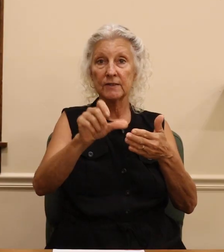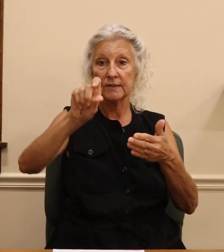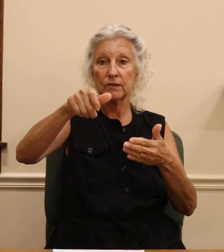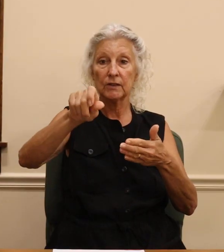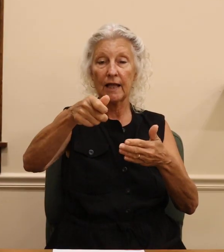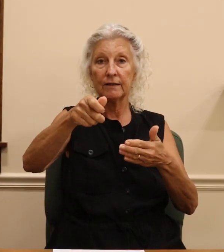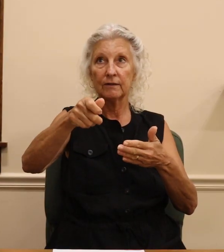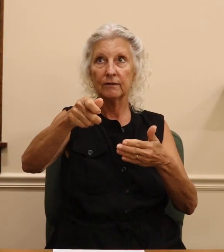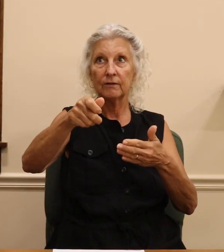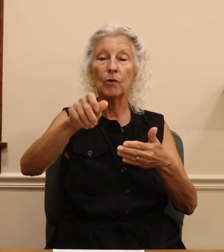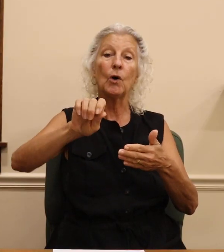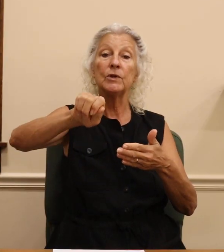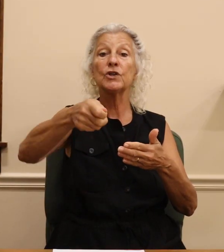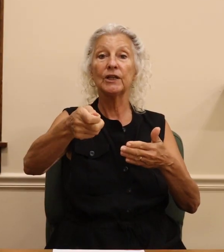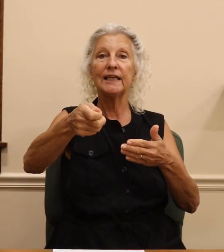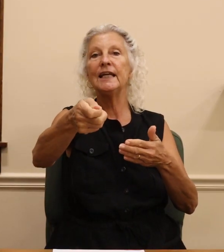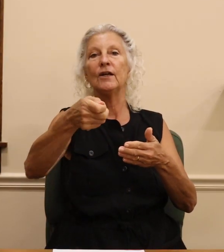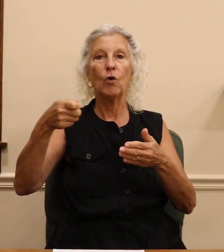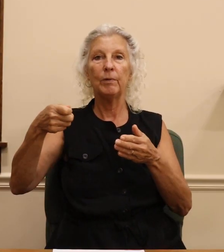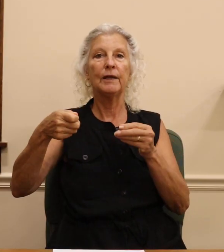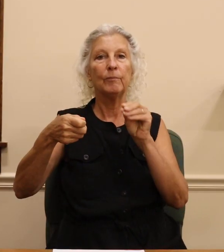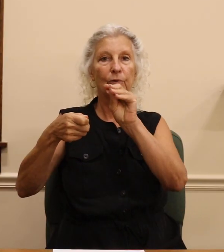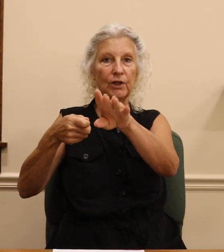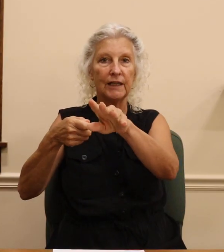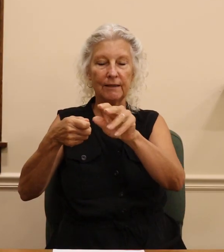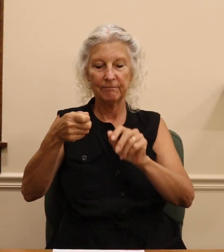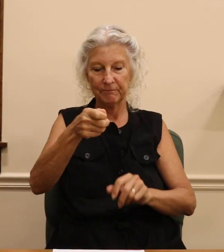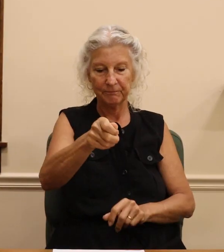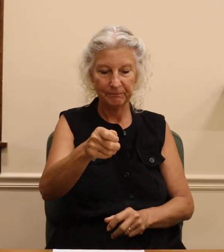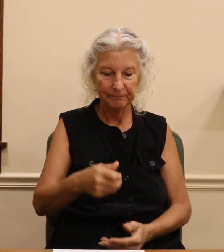mailboxes look like, oh no, we turn a key, open it and put it in.